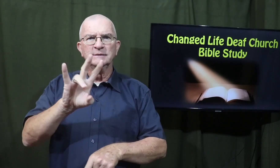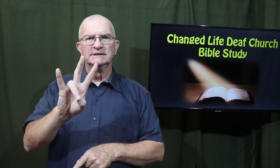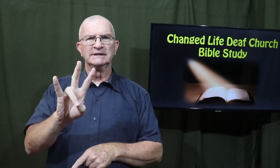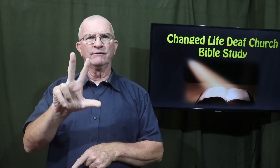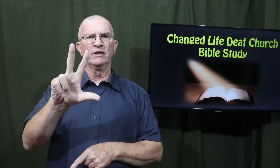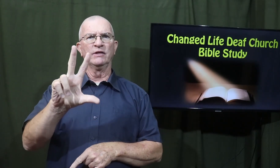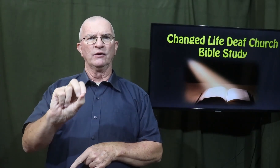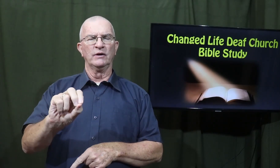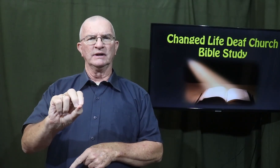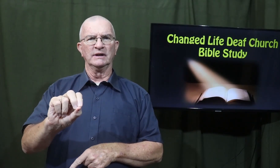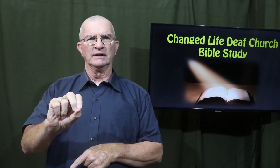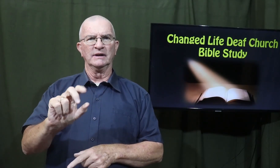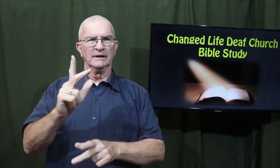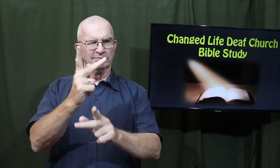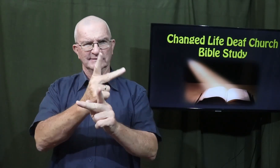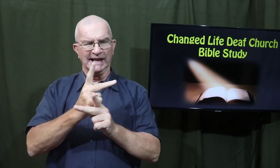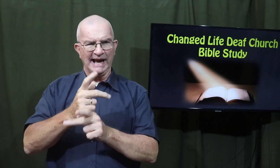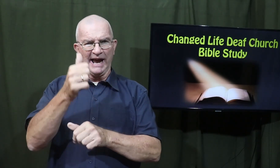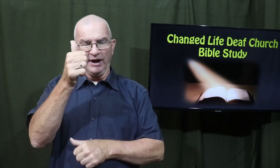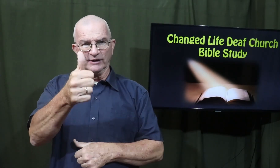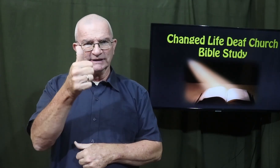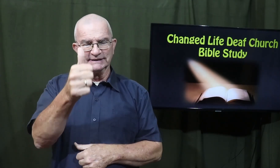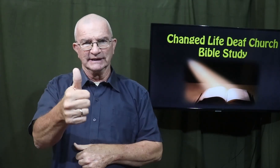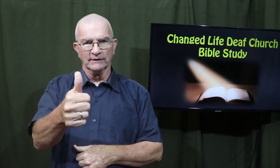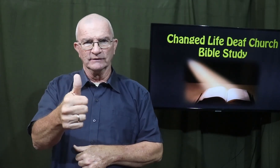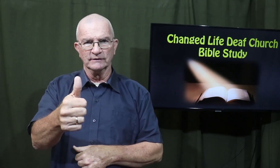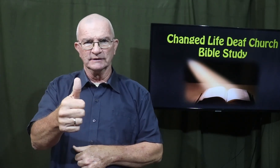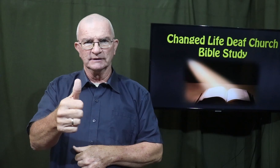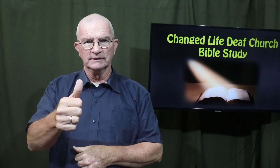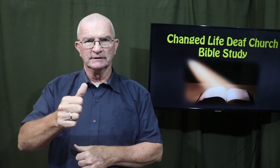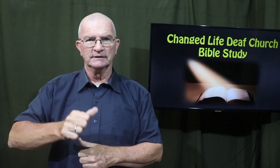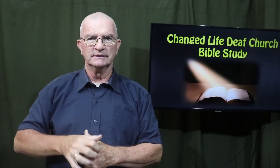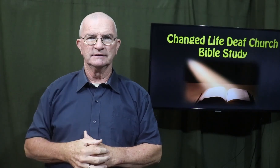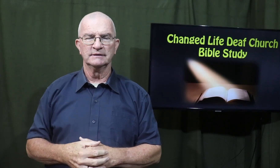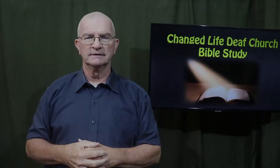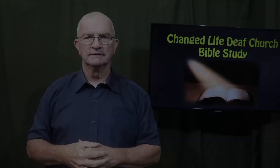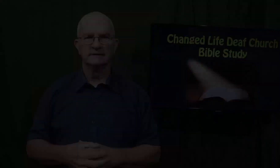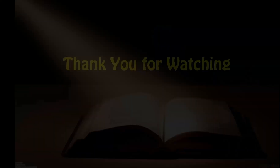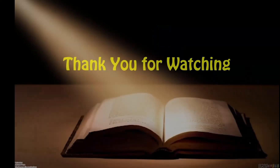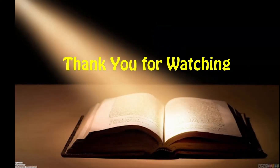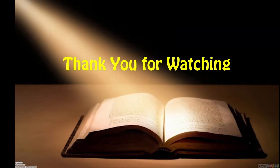Same time, 7:30. Take care of yourself.